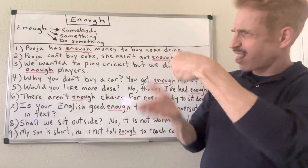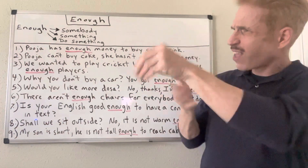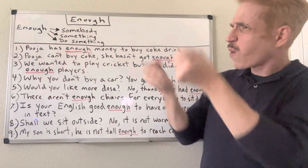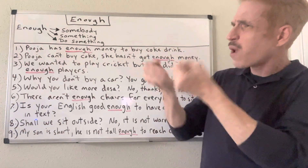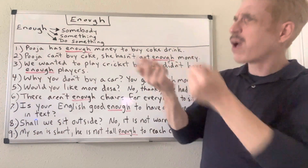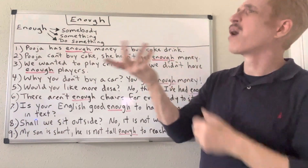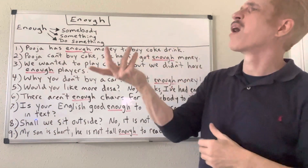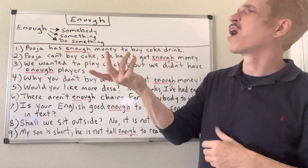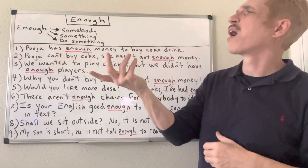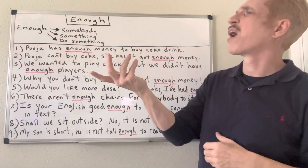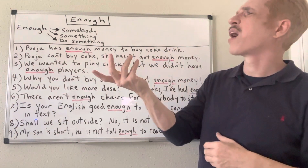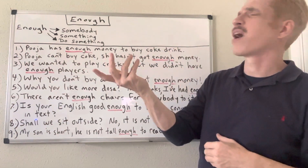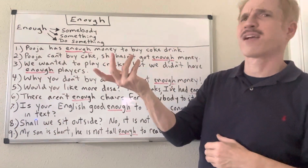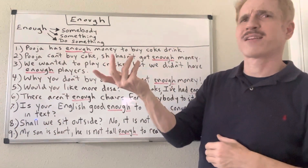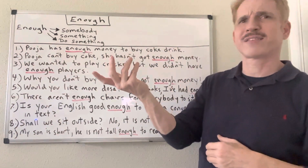So as far as I'm concerned,